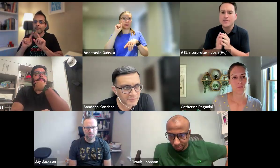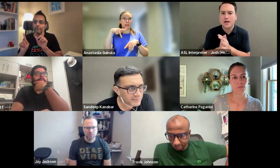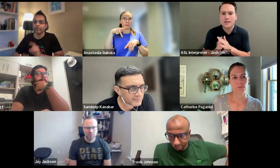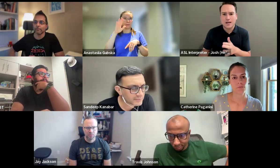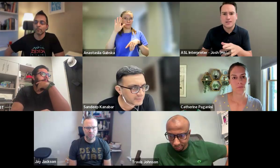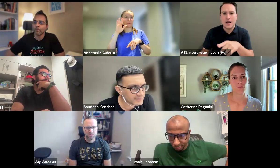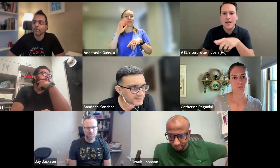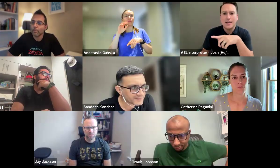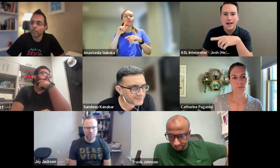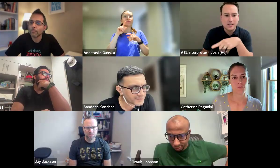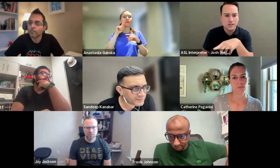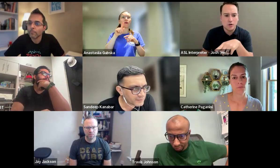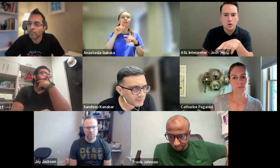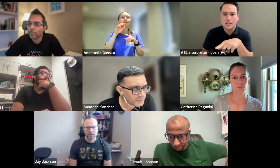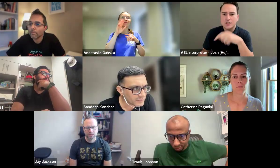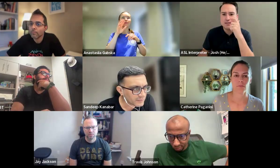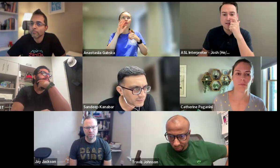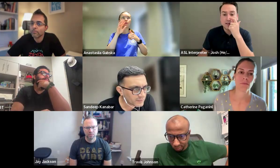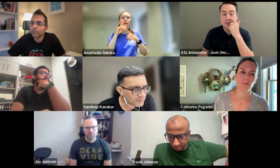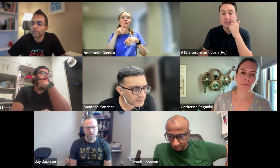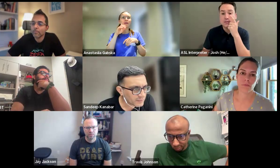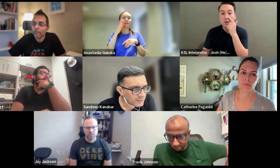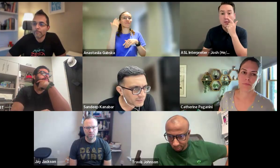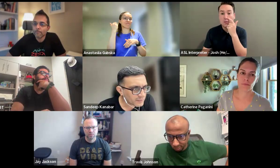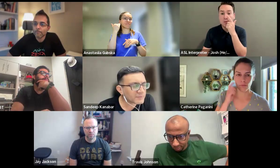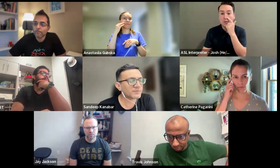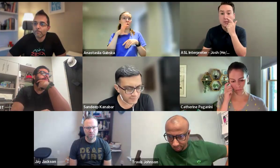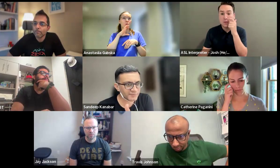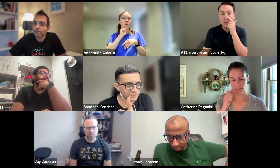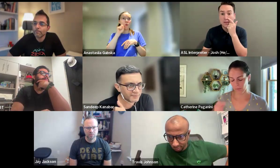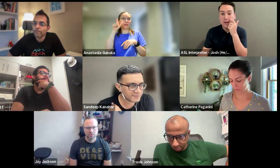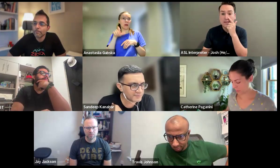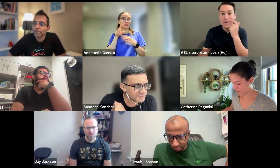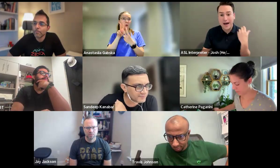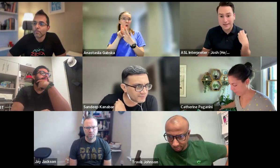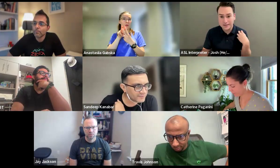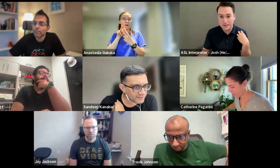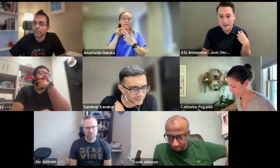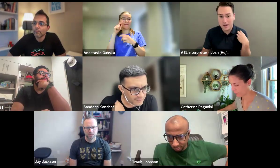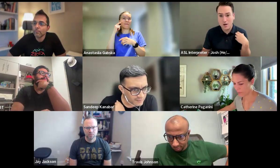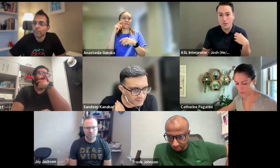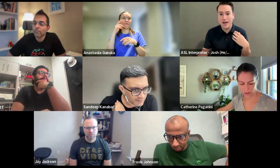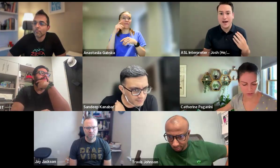This is Anastasia. I can answer your question, Sandeep. So, in the past, we